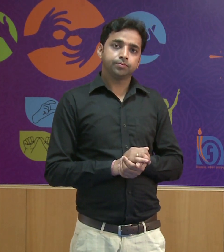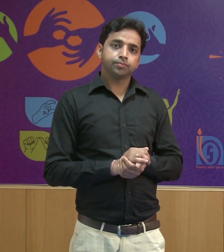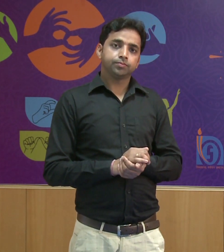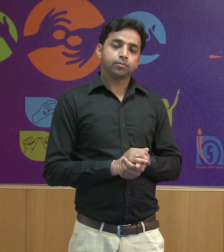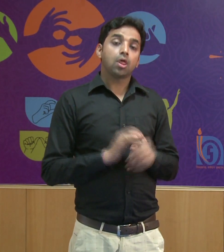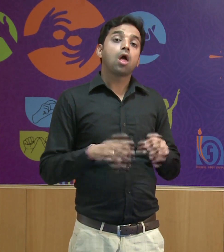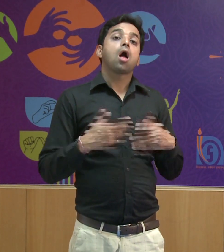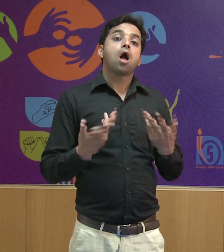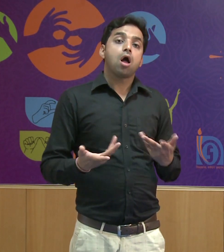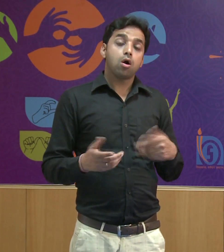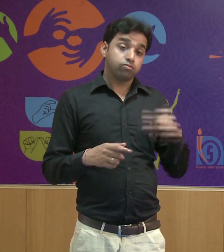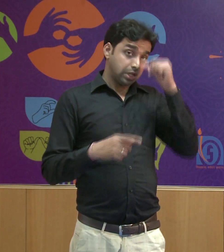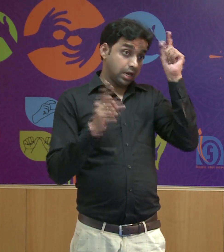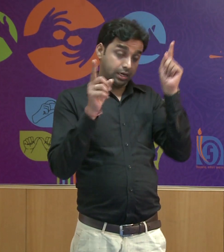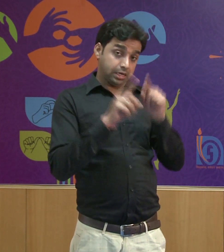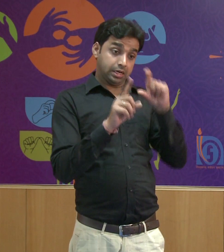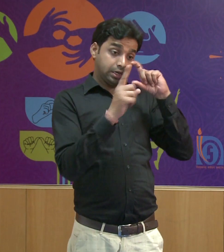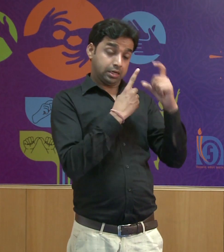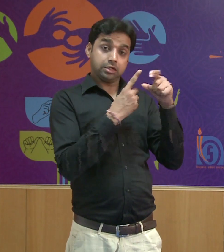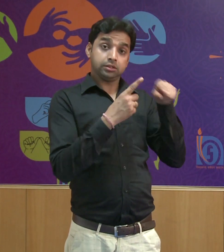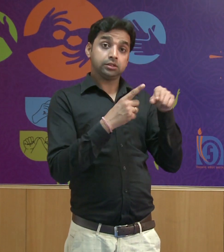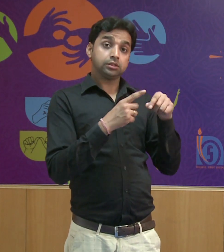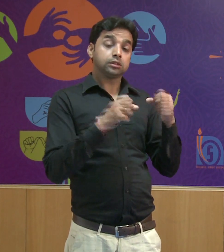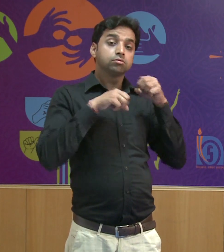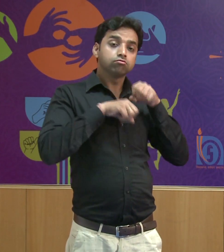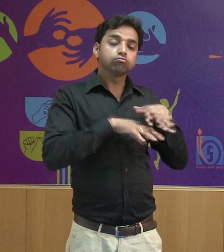how the Indian culture spread in Central Asia.